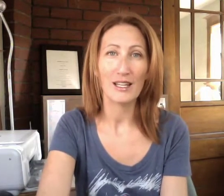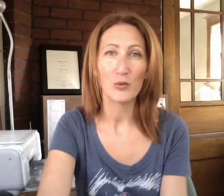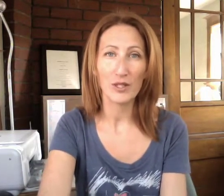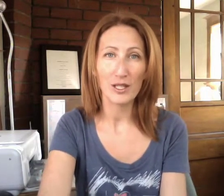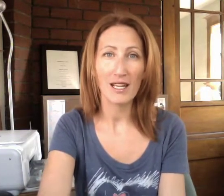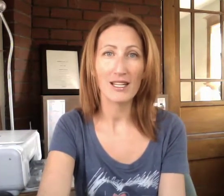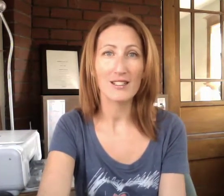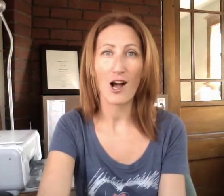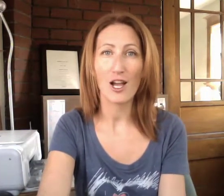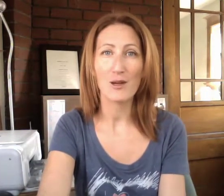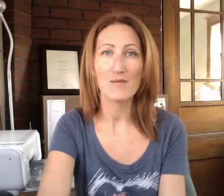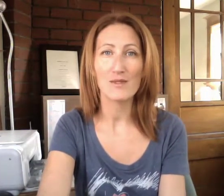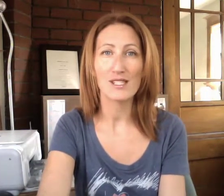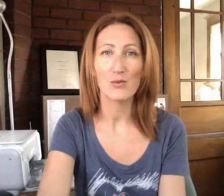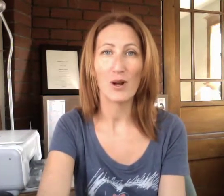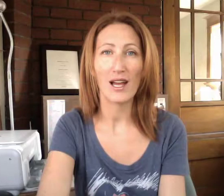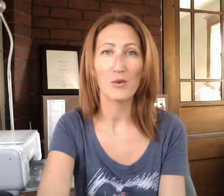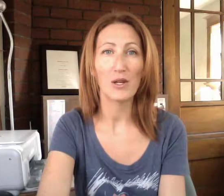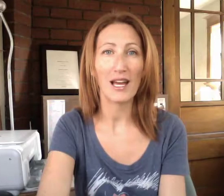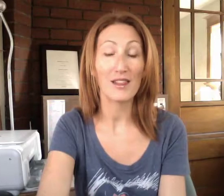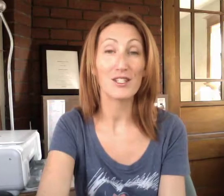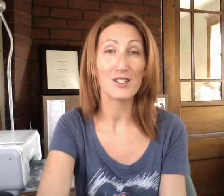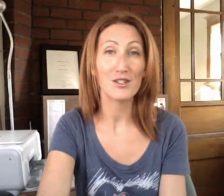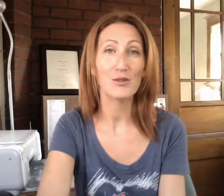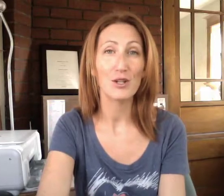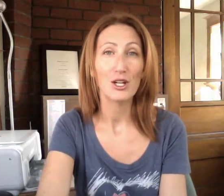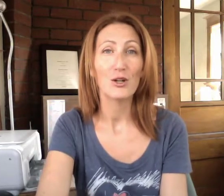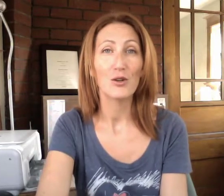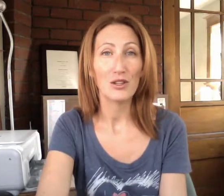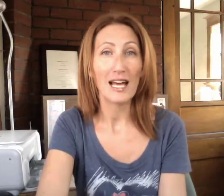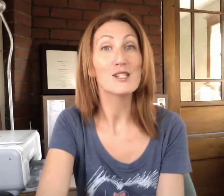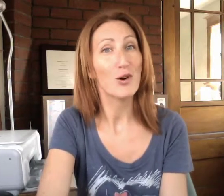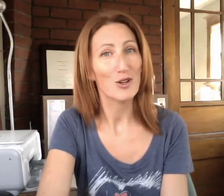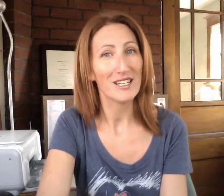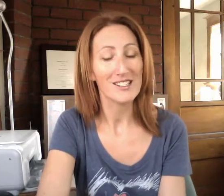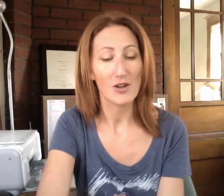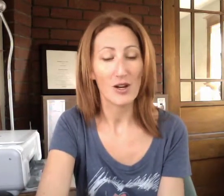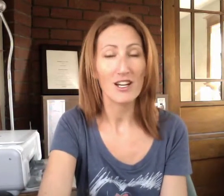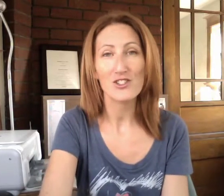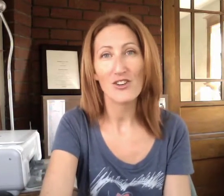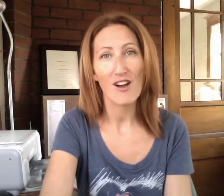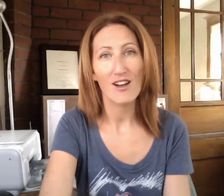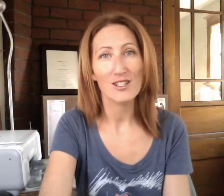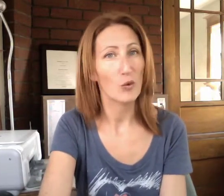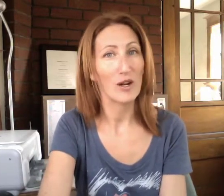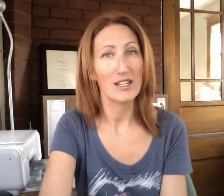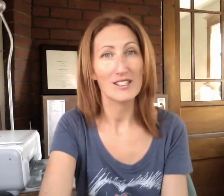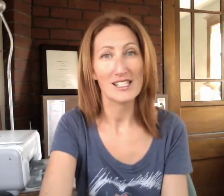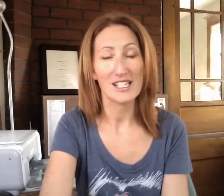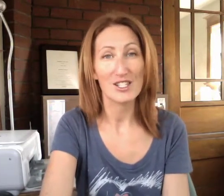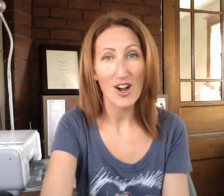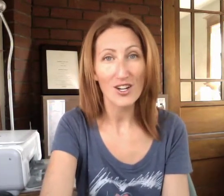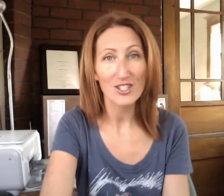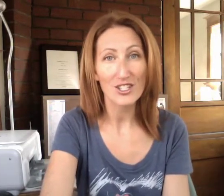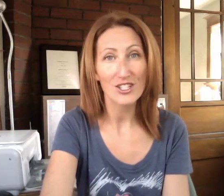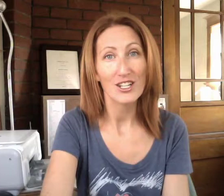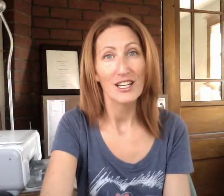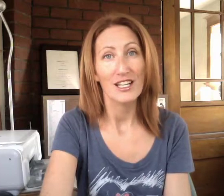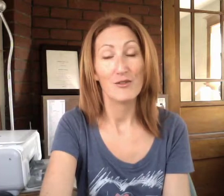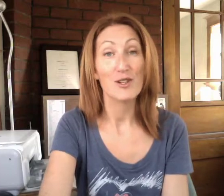really made times when we had nothing to do less boring. So at restaurants, when we're waiting to see a doctor, if we were stuck